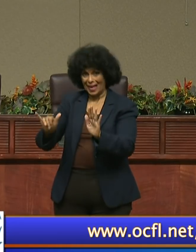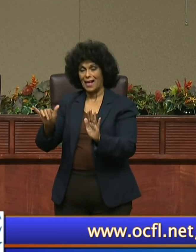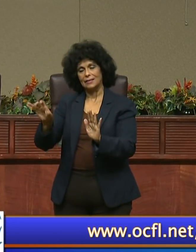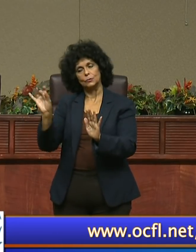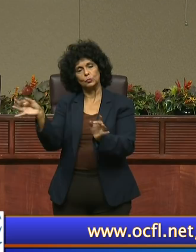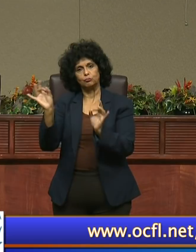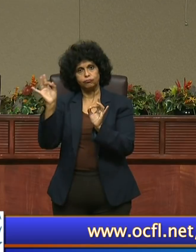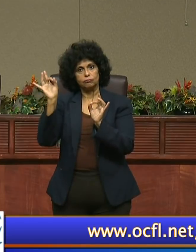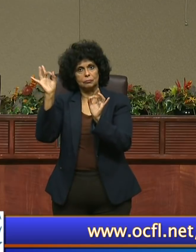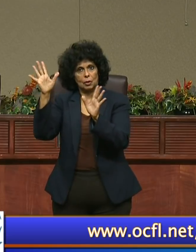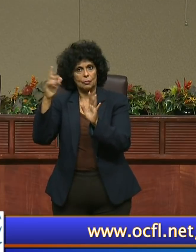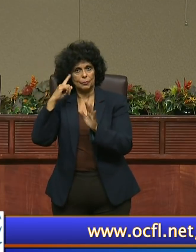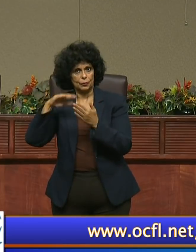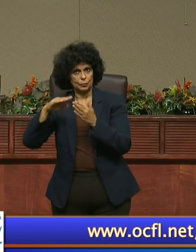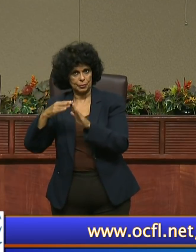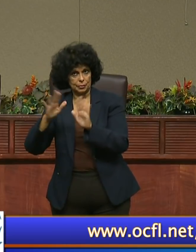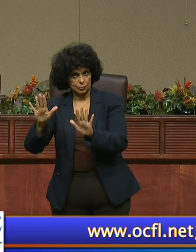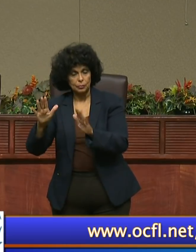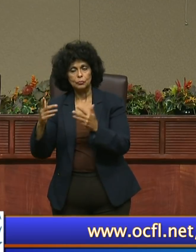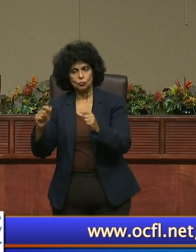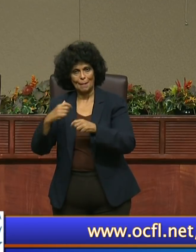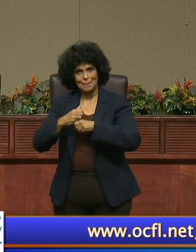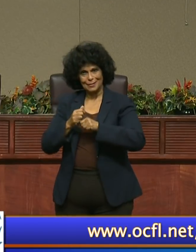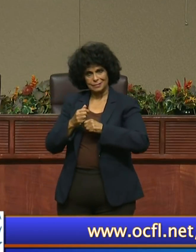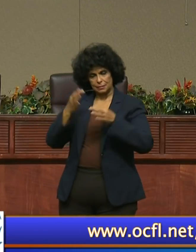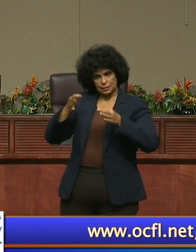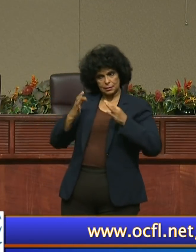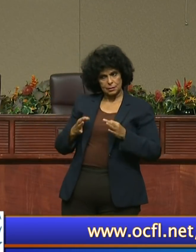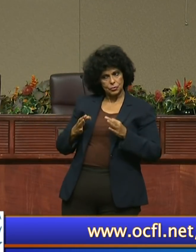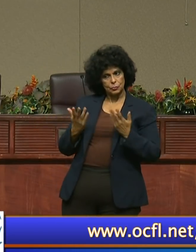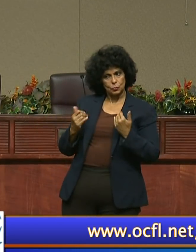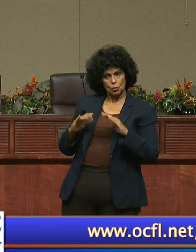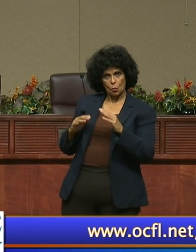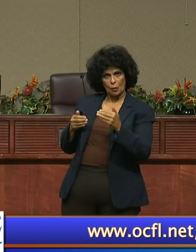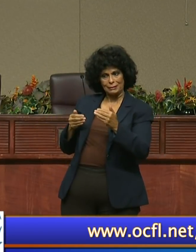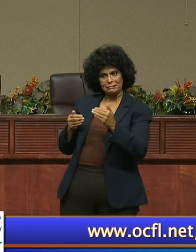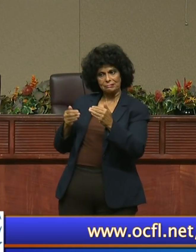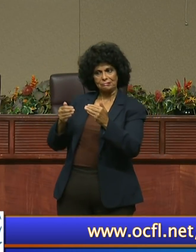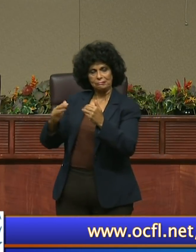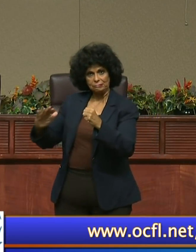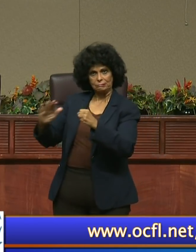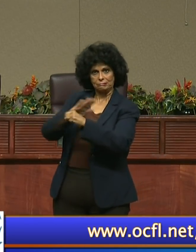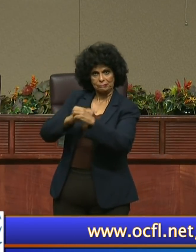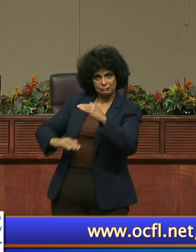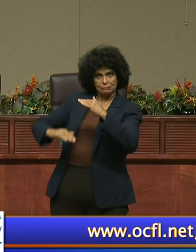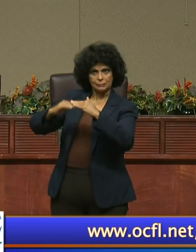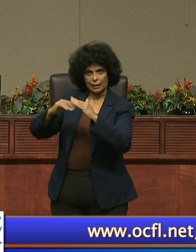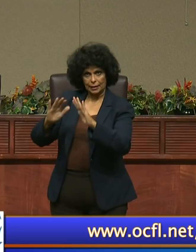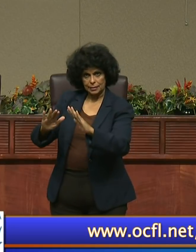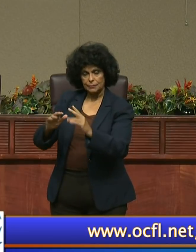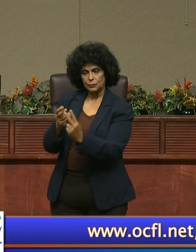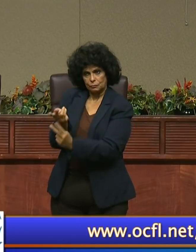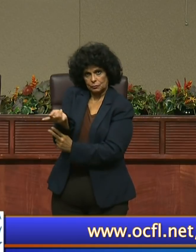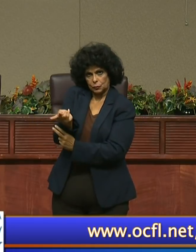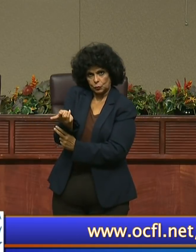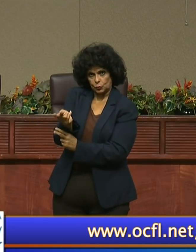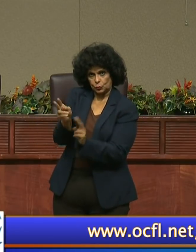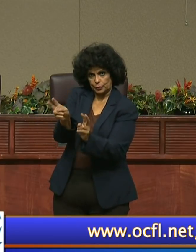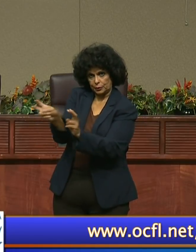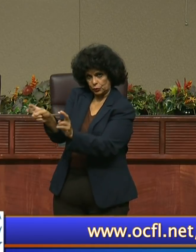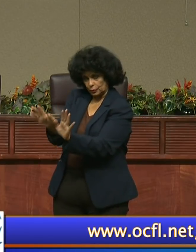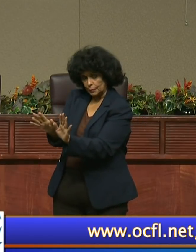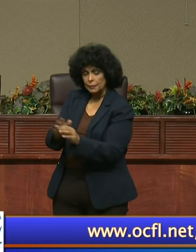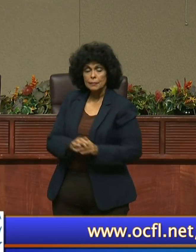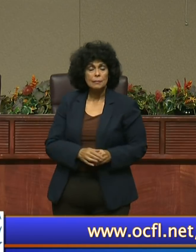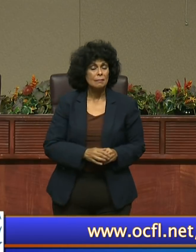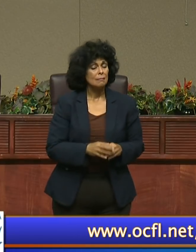be decisive in making decisions going forward related to those 2 particular issues. There was another